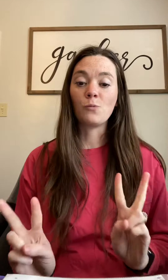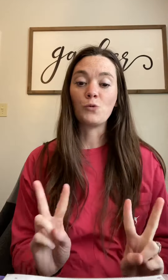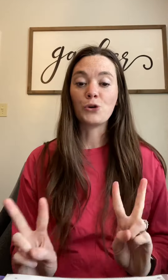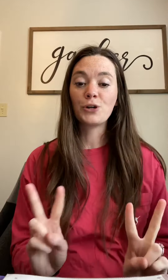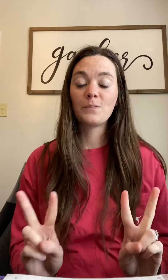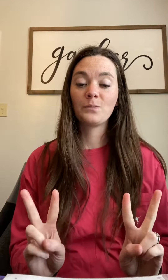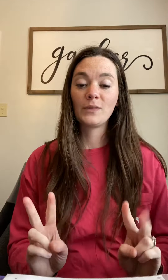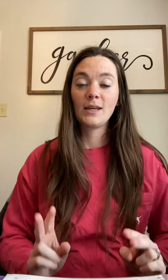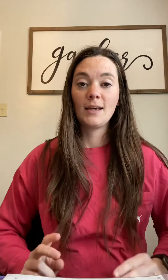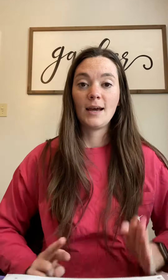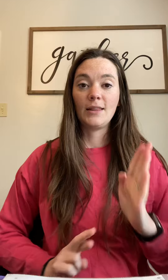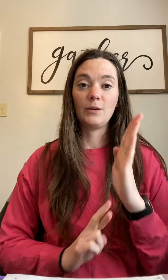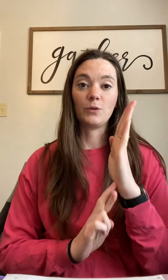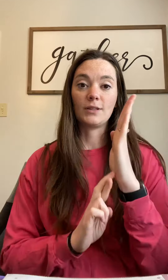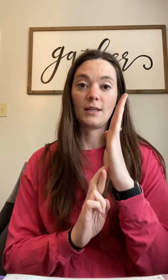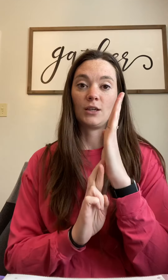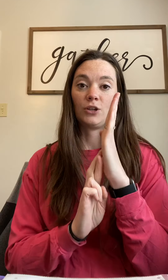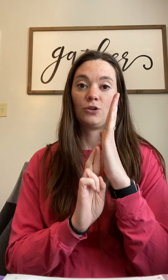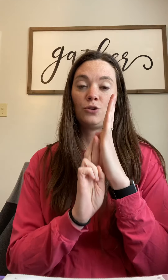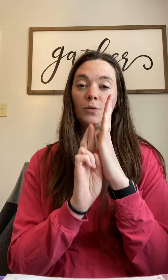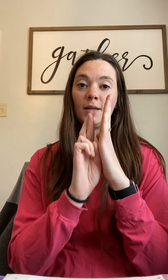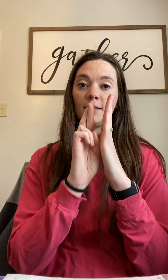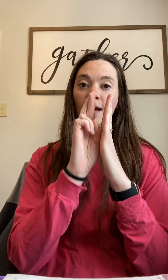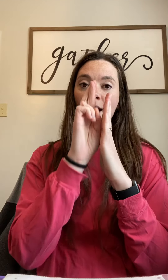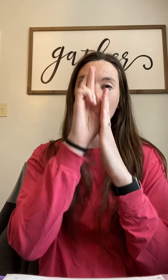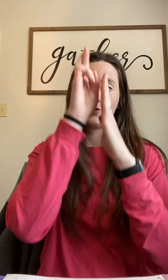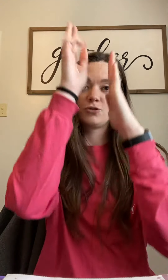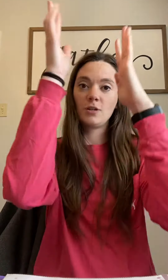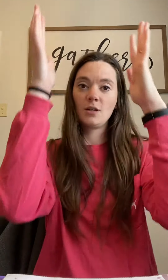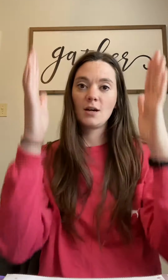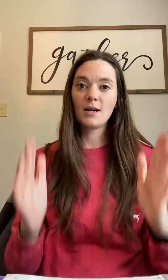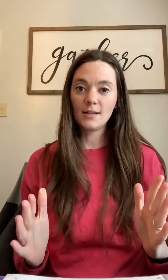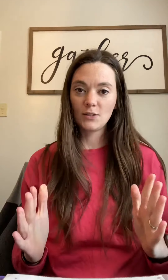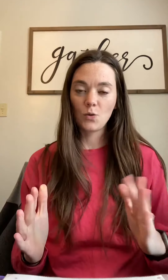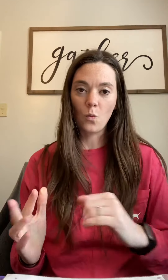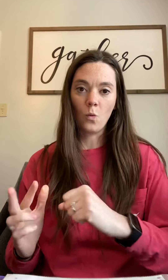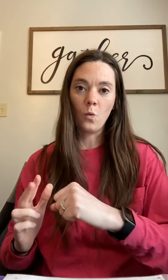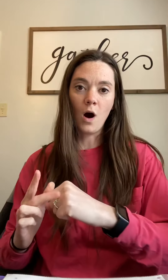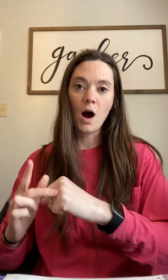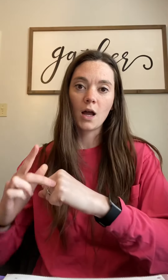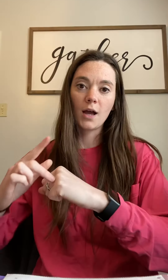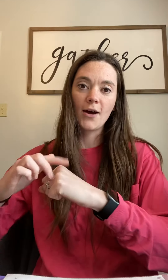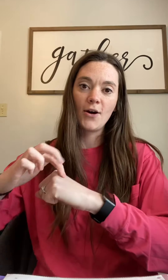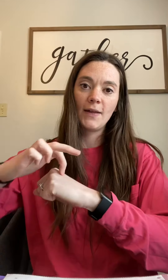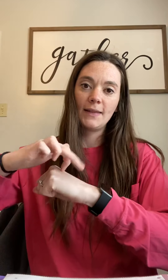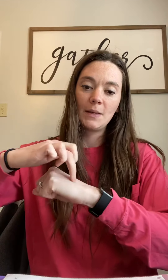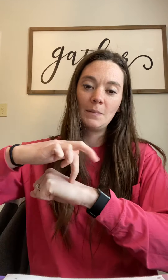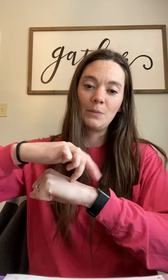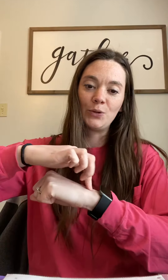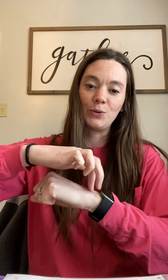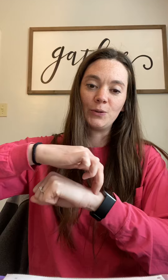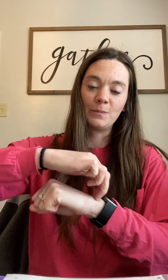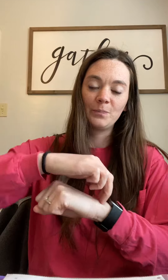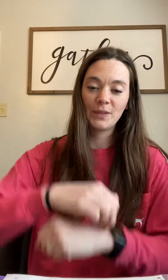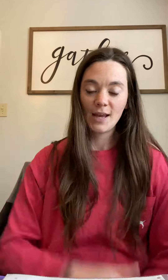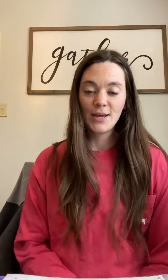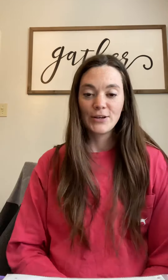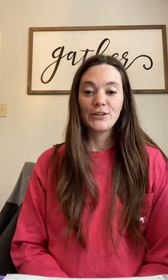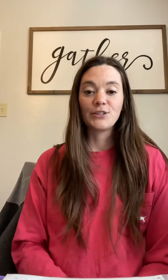War. I'm gonna say the US astronauts walk on the moon. So we've